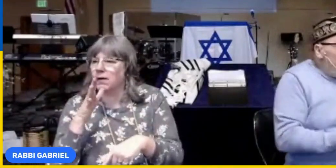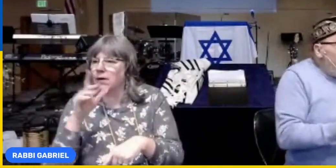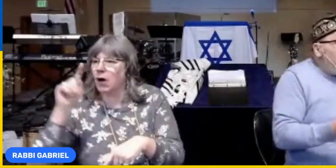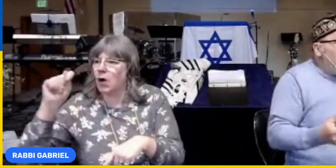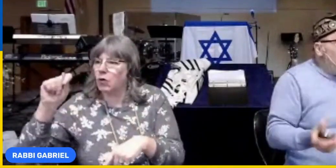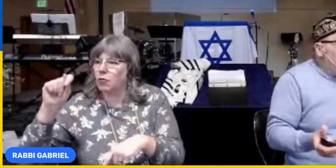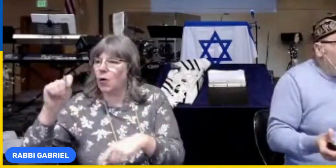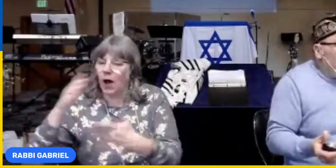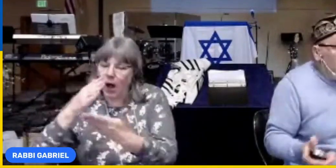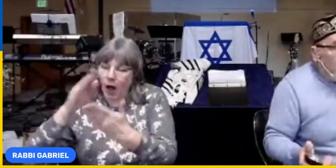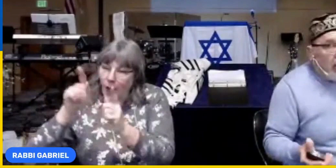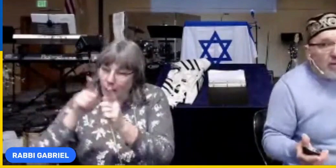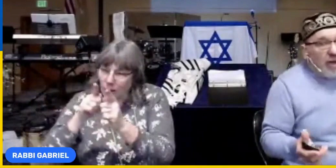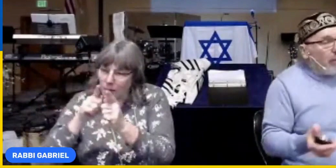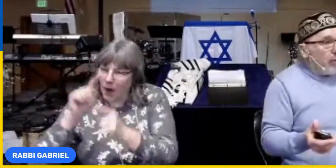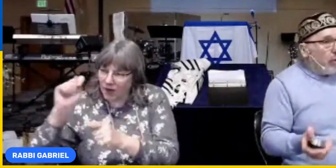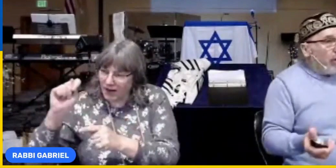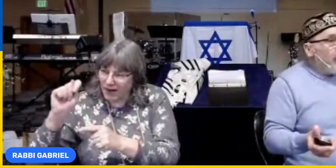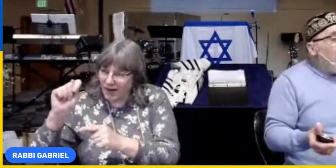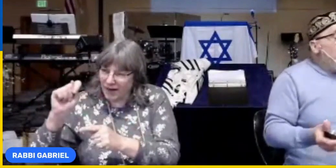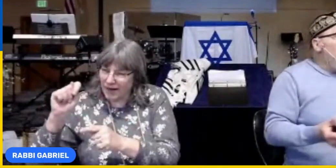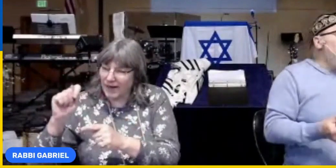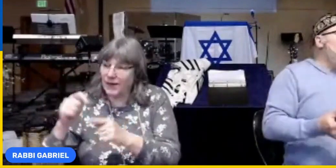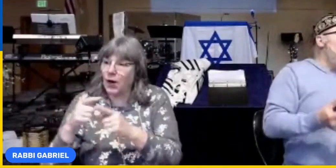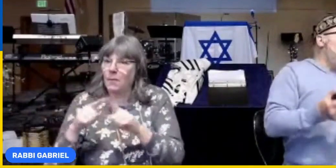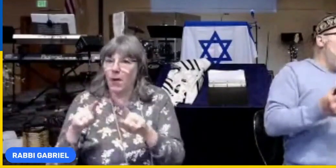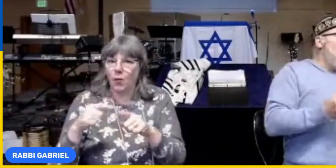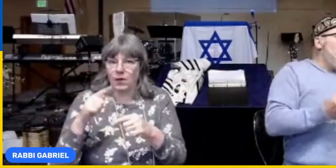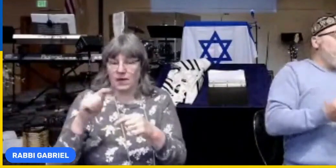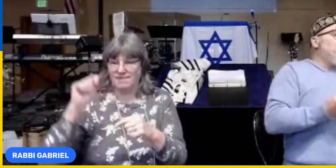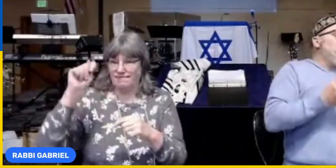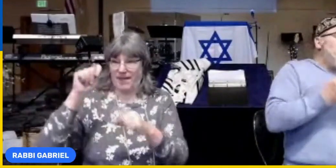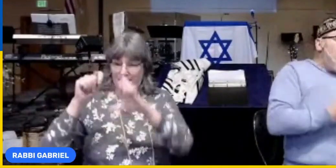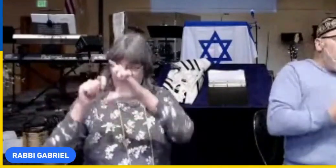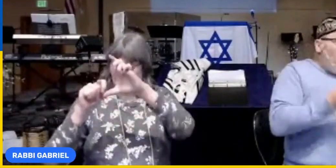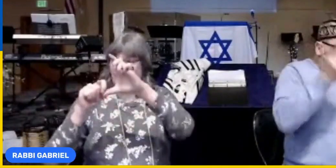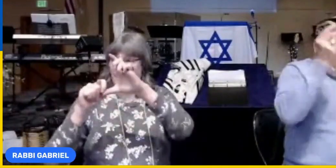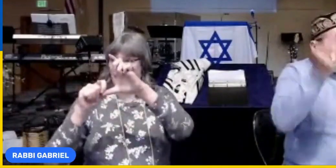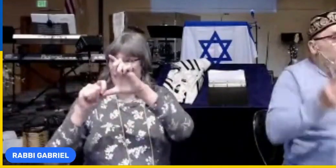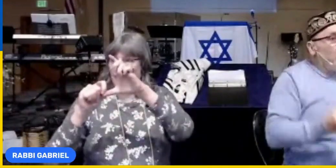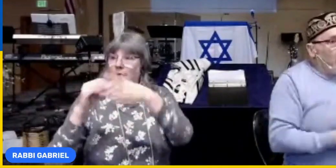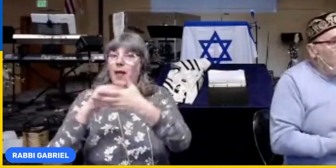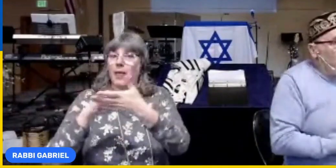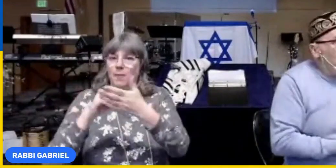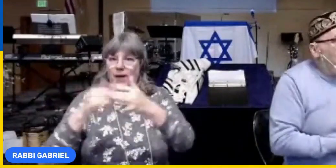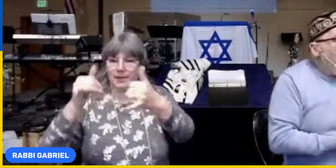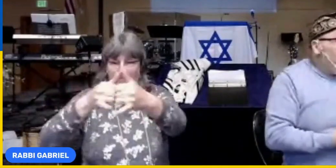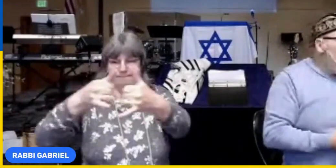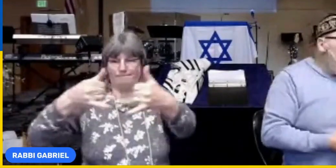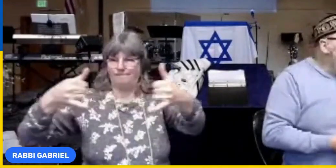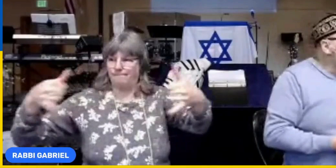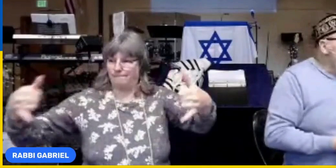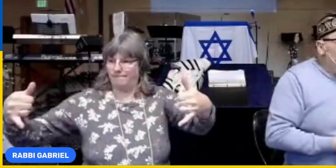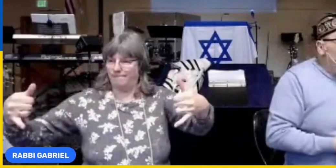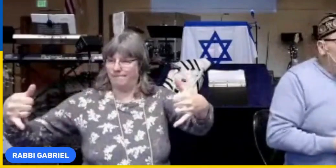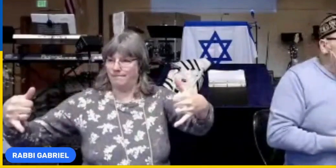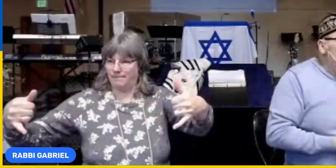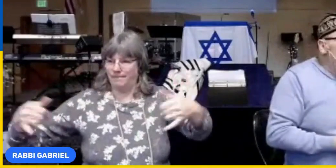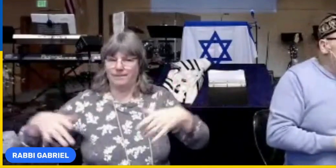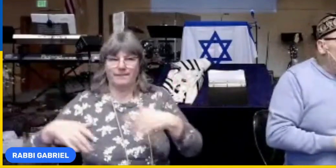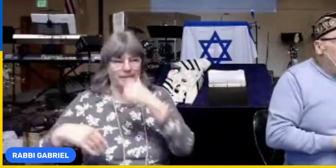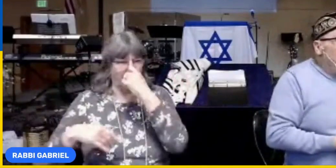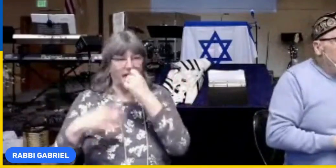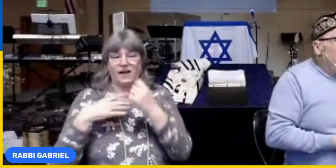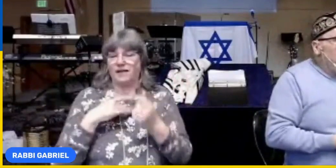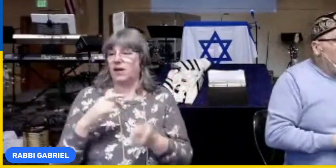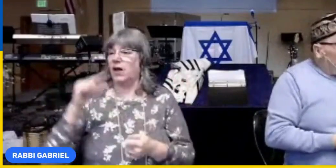You know, it's a very simple word, very common word. But when you say Torah, capital T, that's God's Torah. Just like God, small G, is